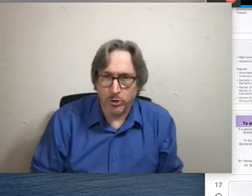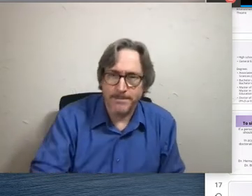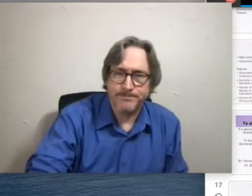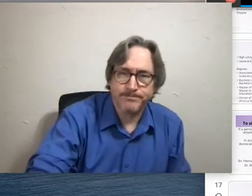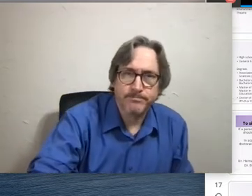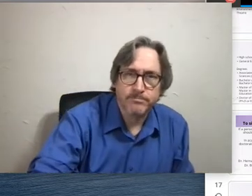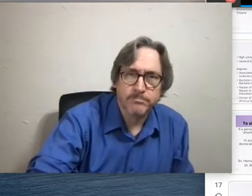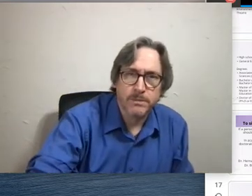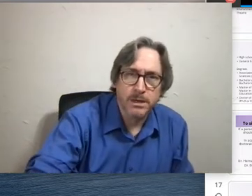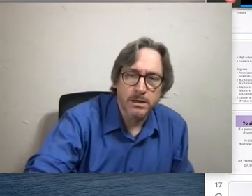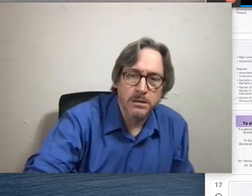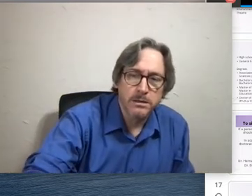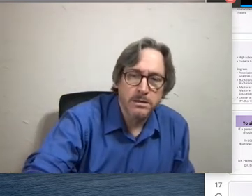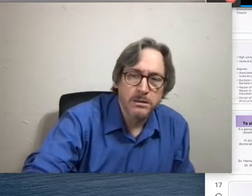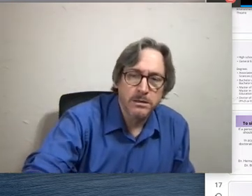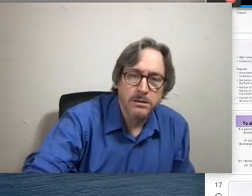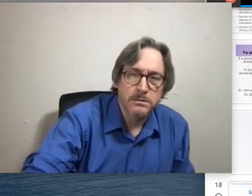Okay.